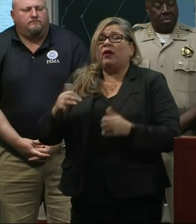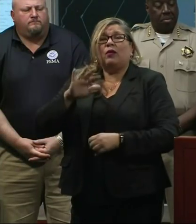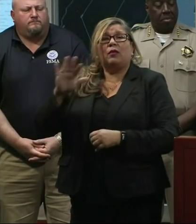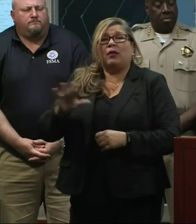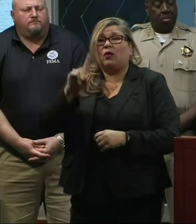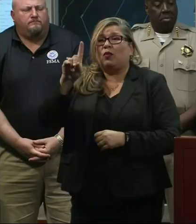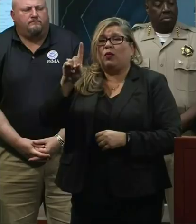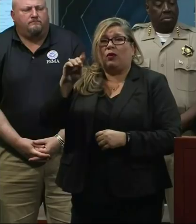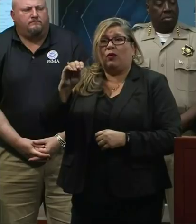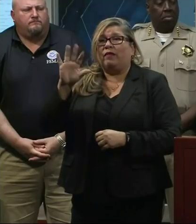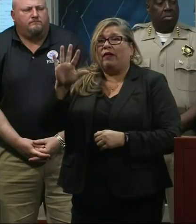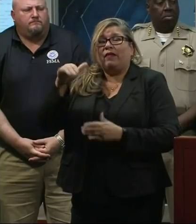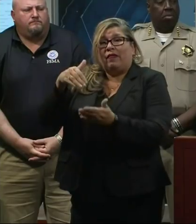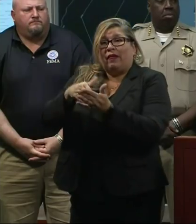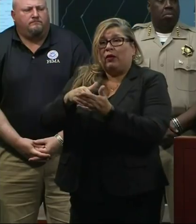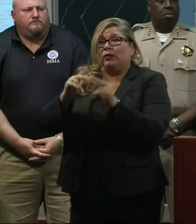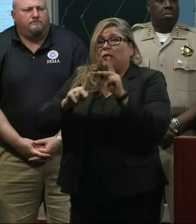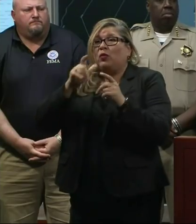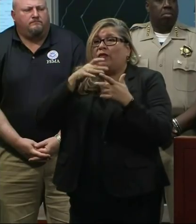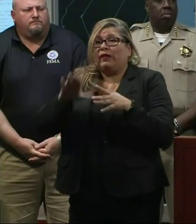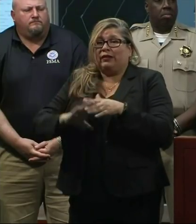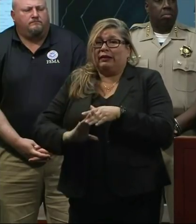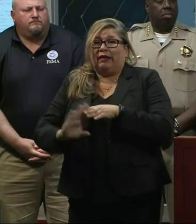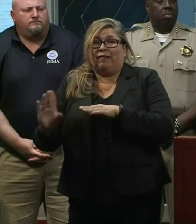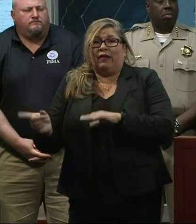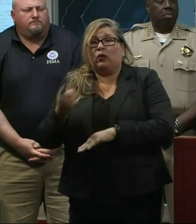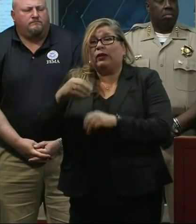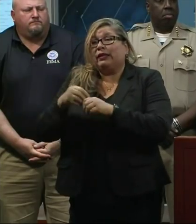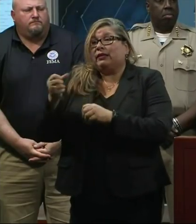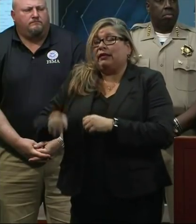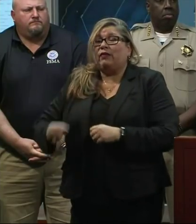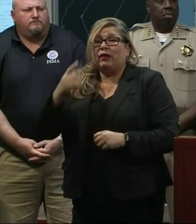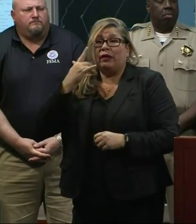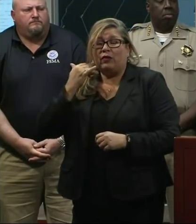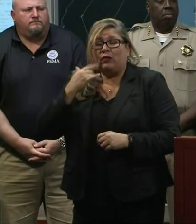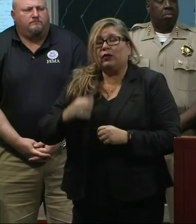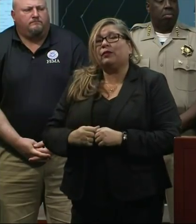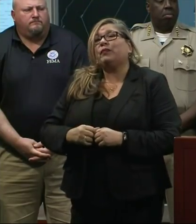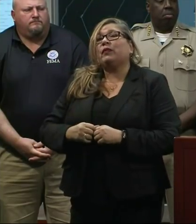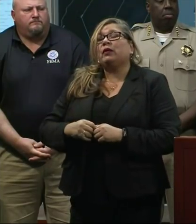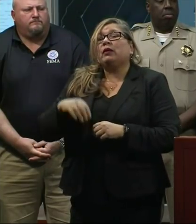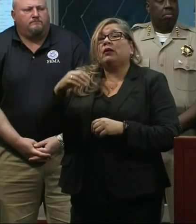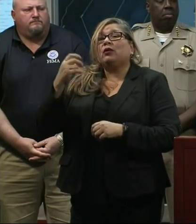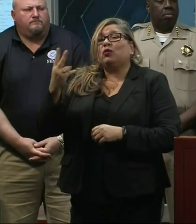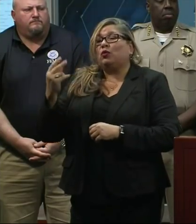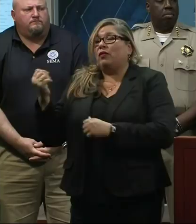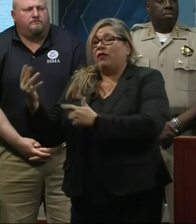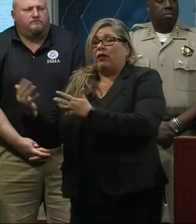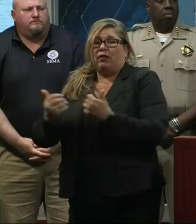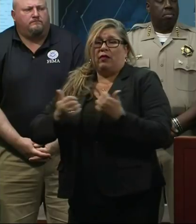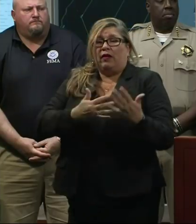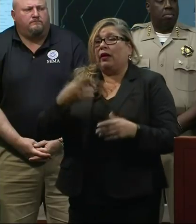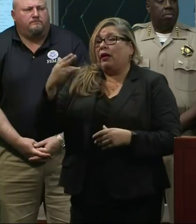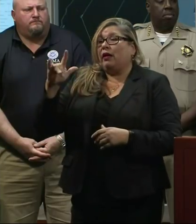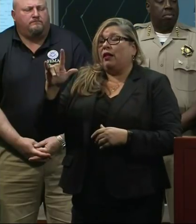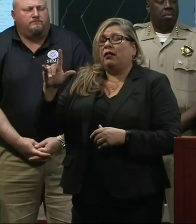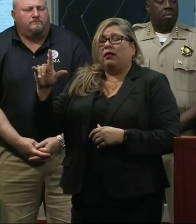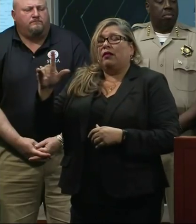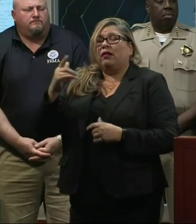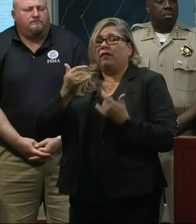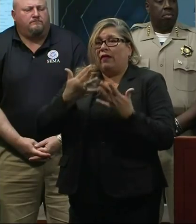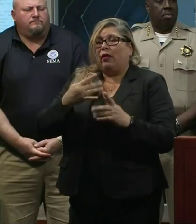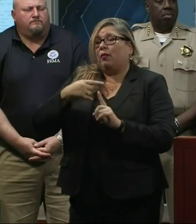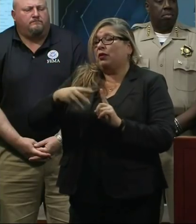about 105,000 people evacuated in Southern California at the two fires, the Hill Fire and the Woolsey